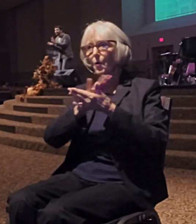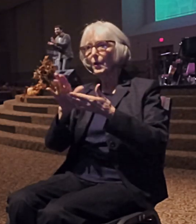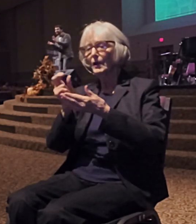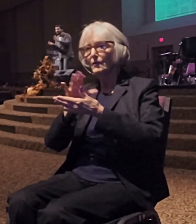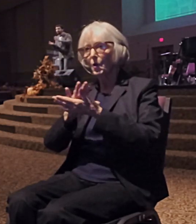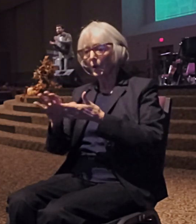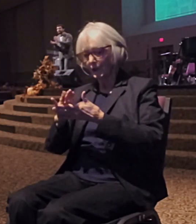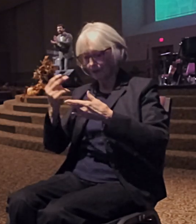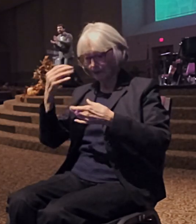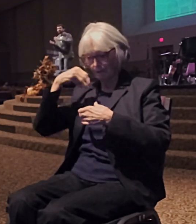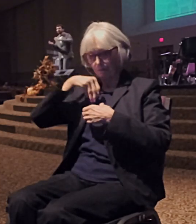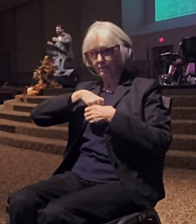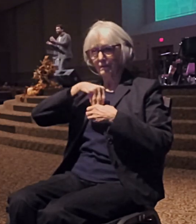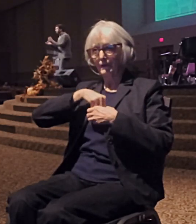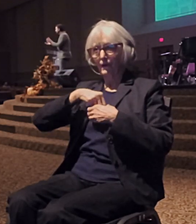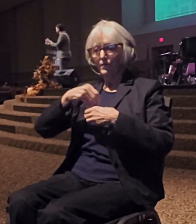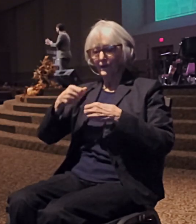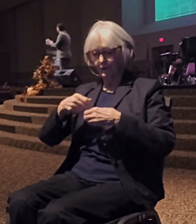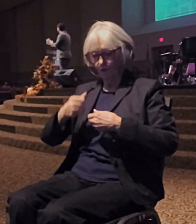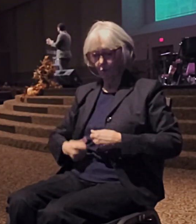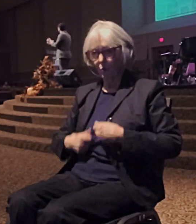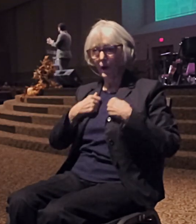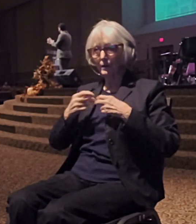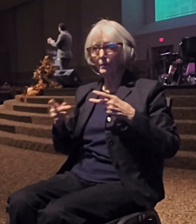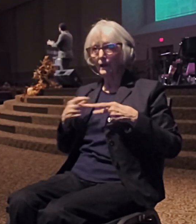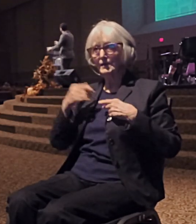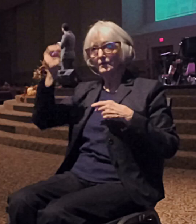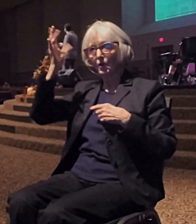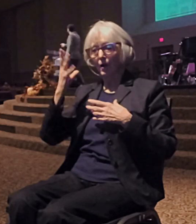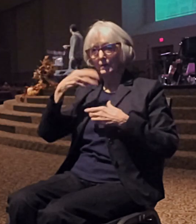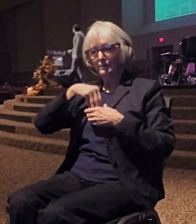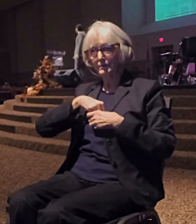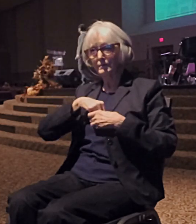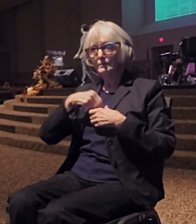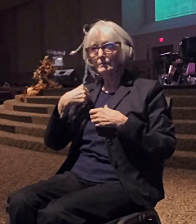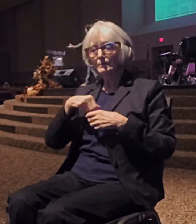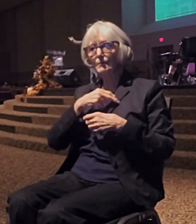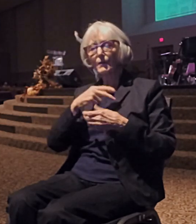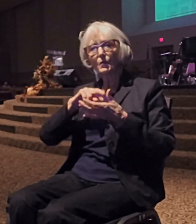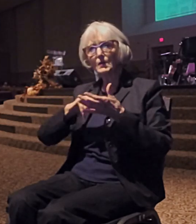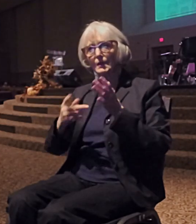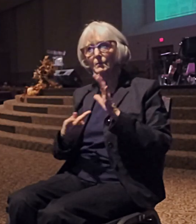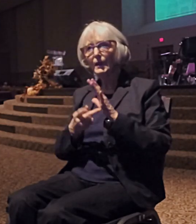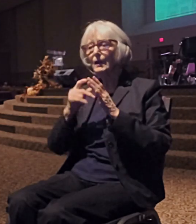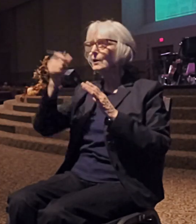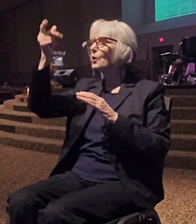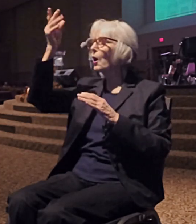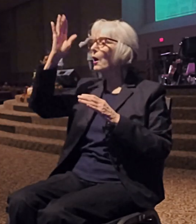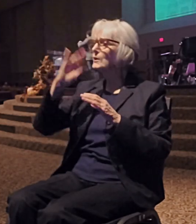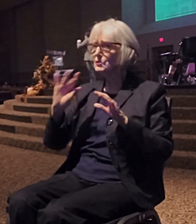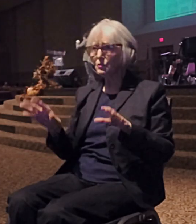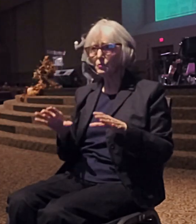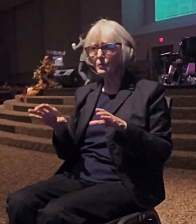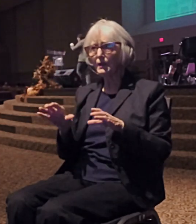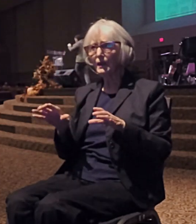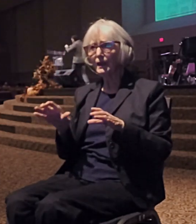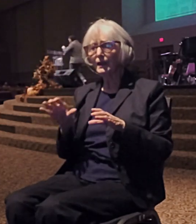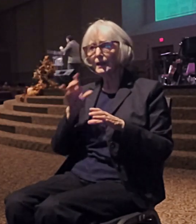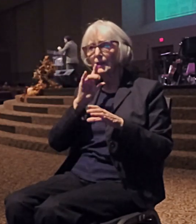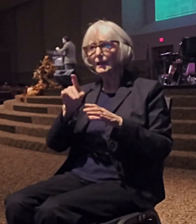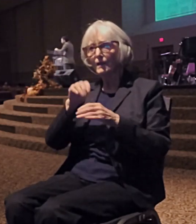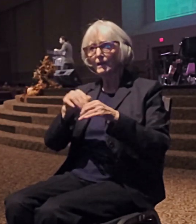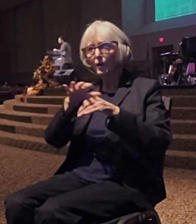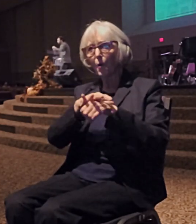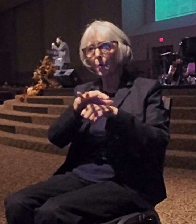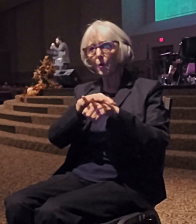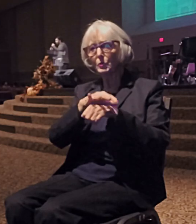the dwelling place of God. Now, what does that mean? It means that what God is doing in the